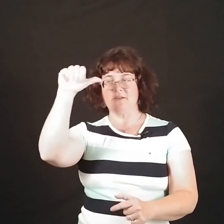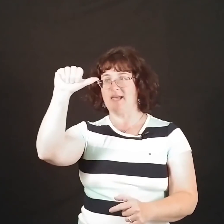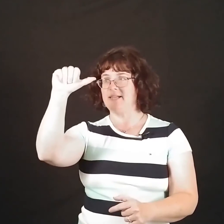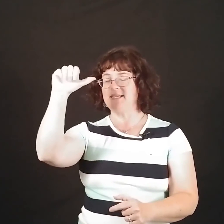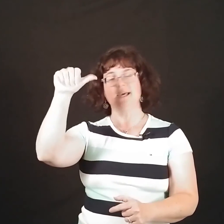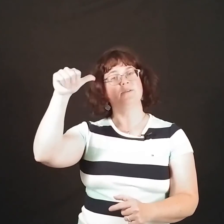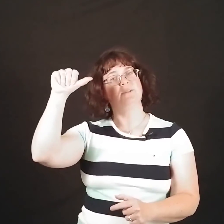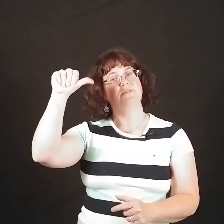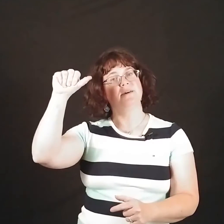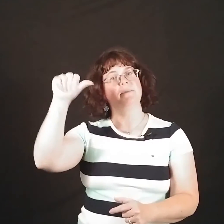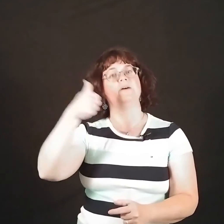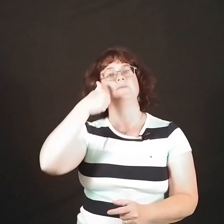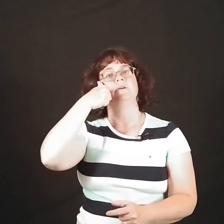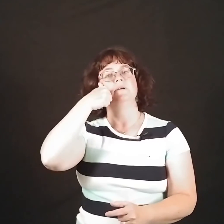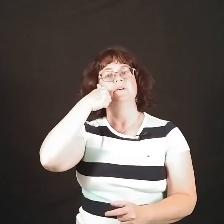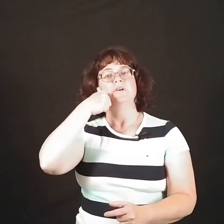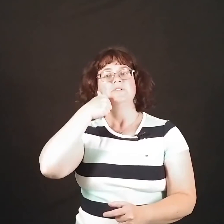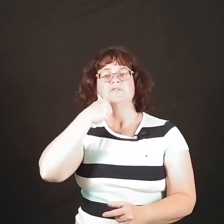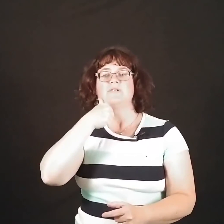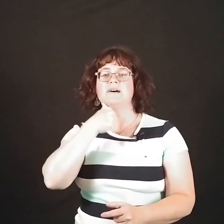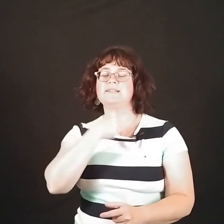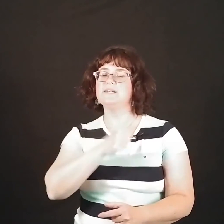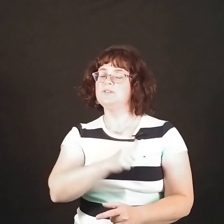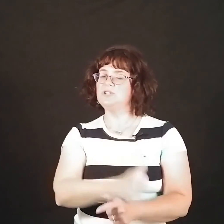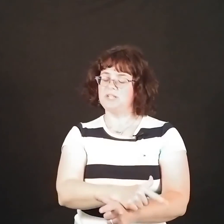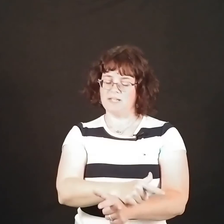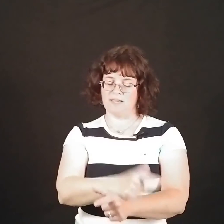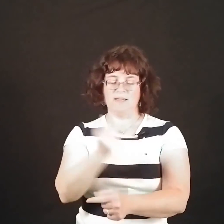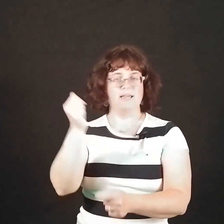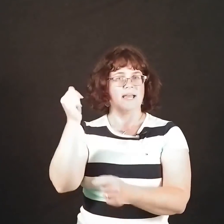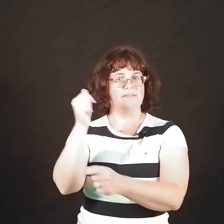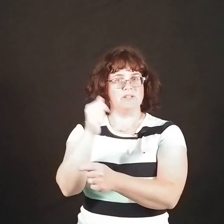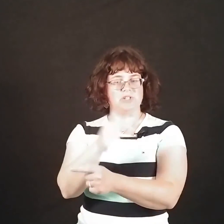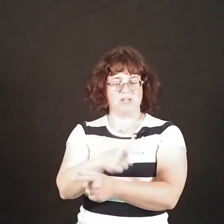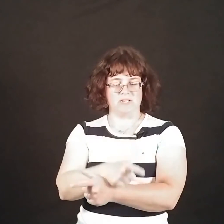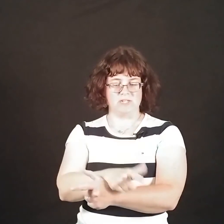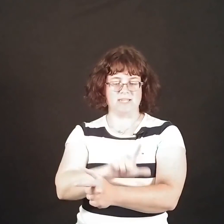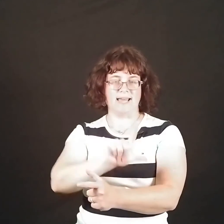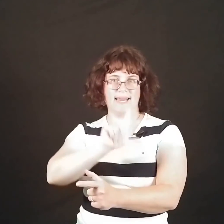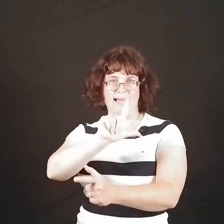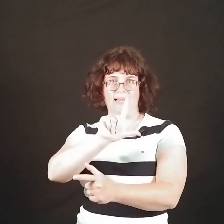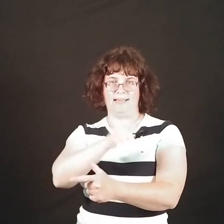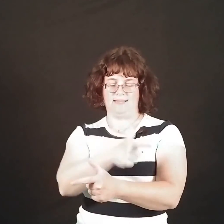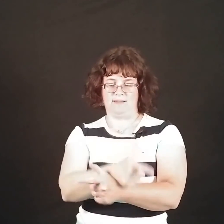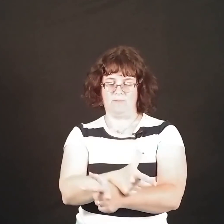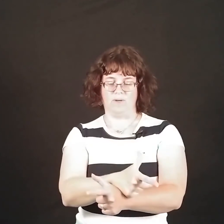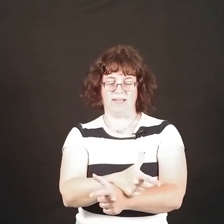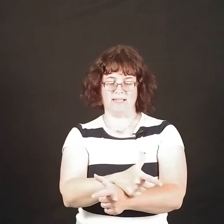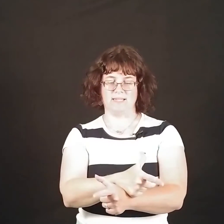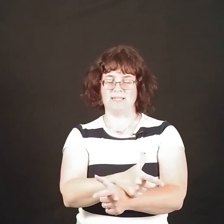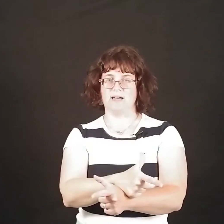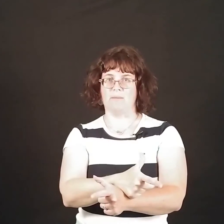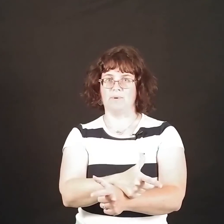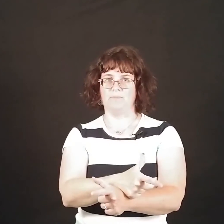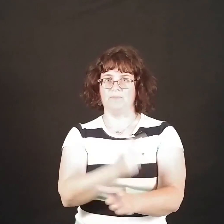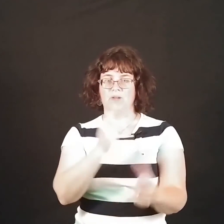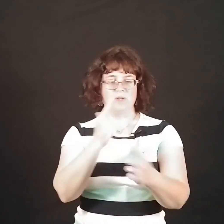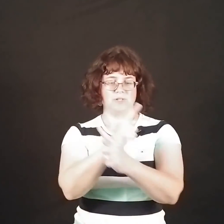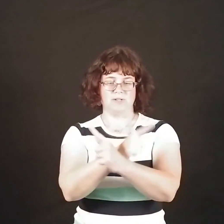hand together with your thumb out, draw it down your cheek, and then change it to that L when you get to the top. So you got